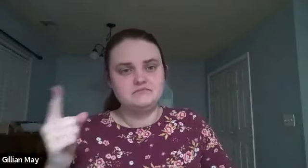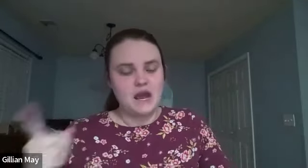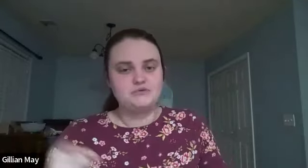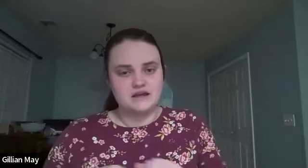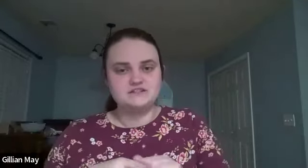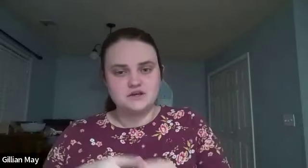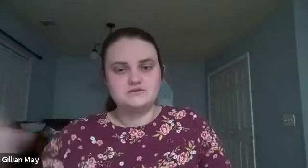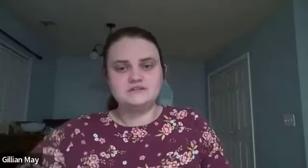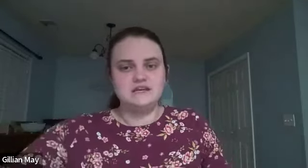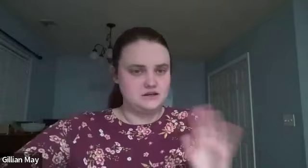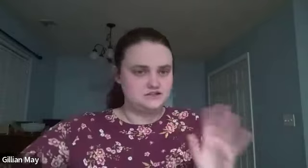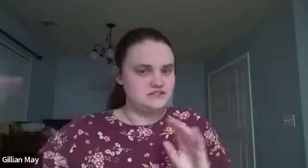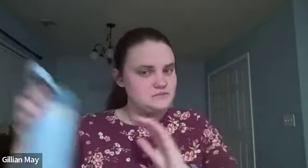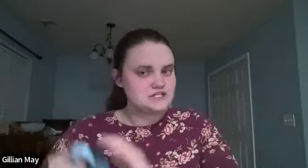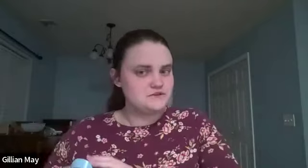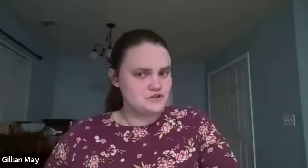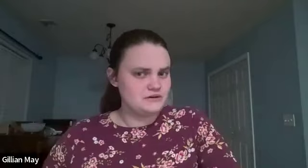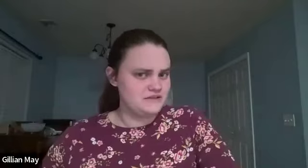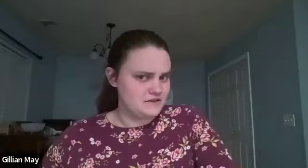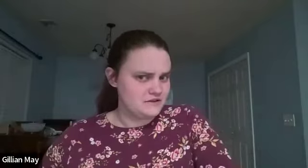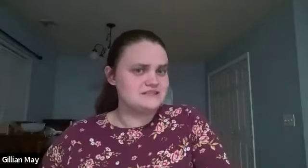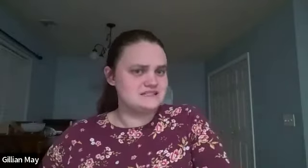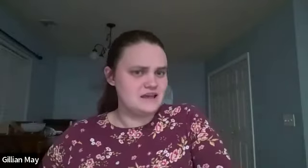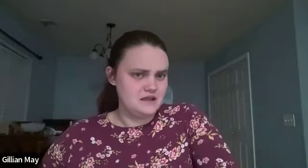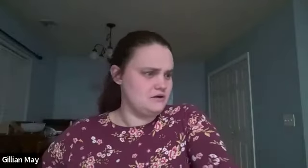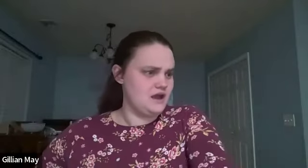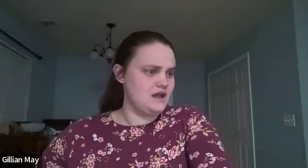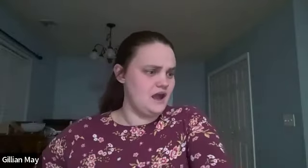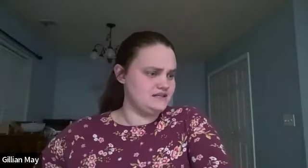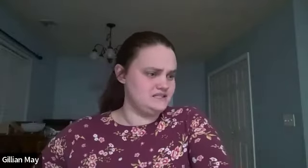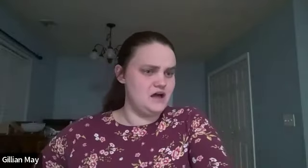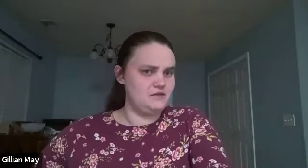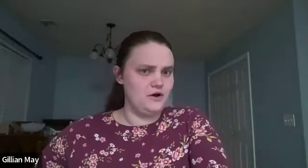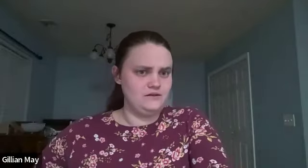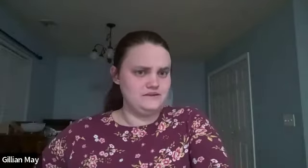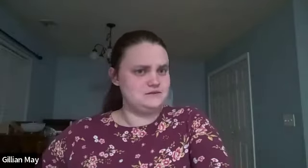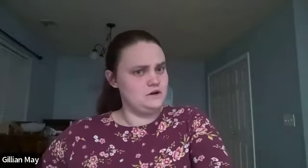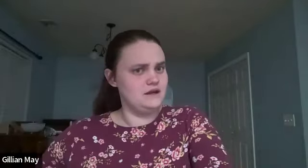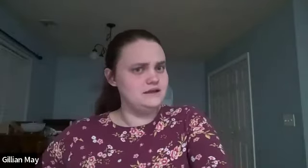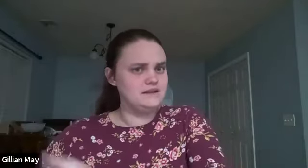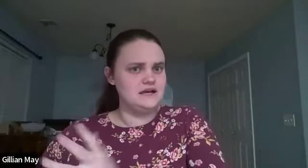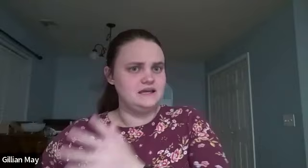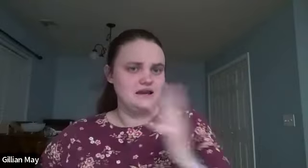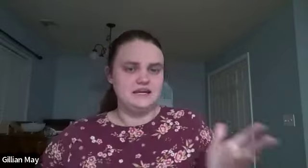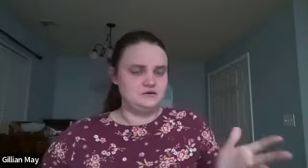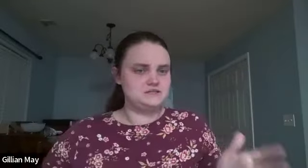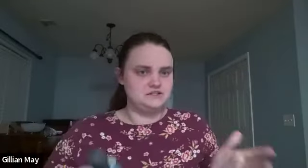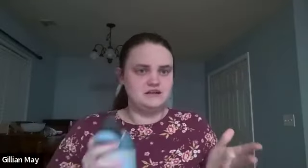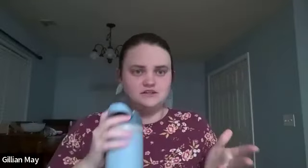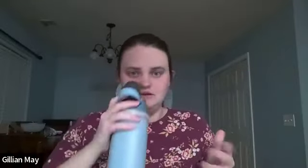I'd practice those and not stress too much. If you don't get the others, that's a-okay. I did not learn all of these in one night, and I don't expect you guys to